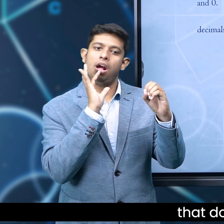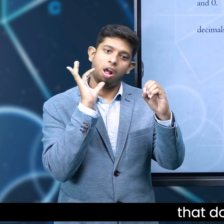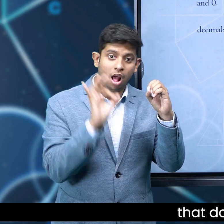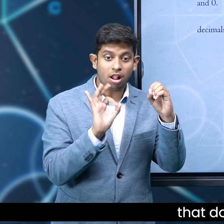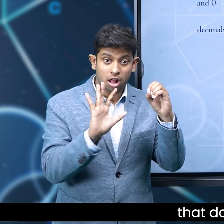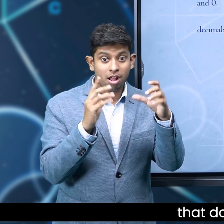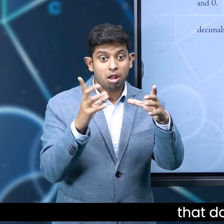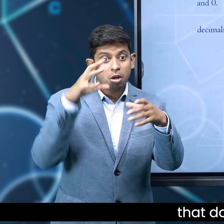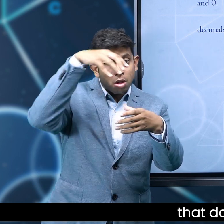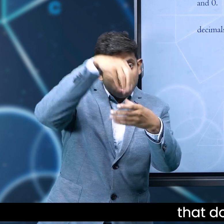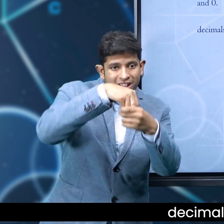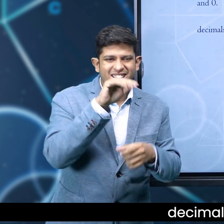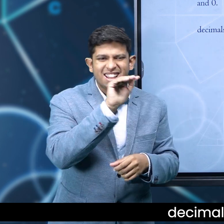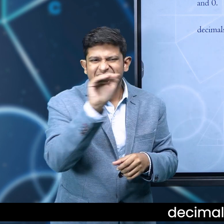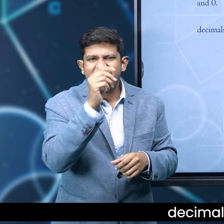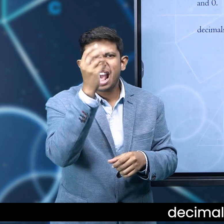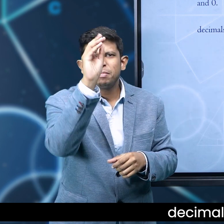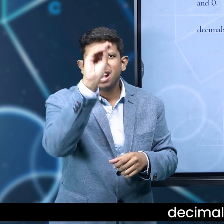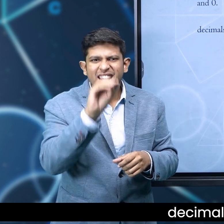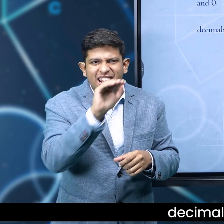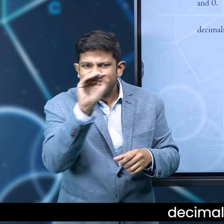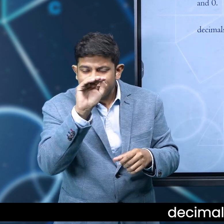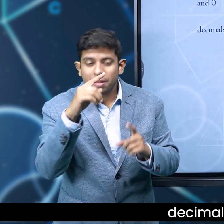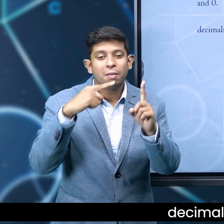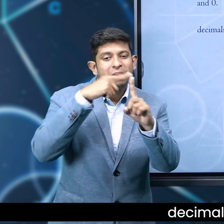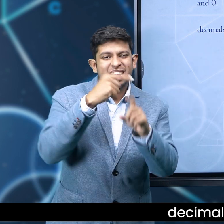not include fractions, decimals, or negative numbers.